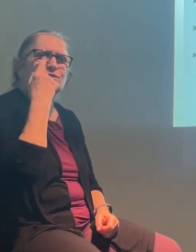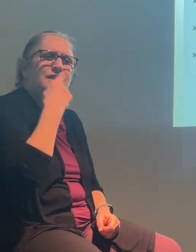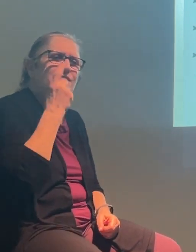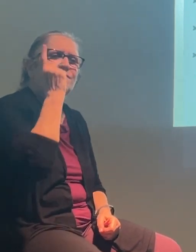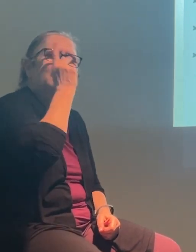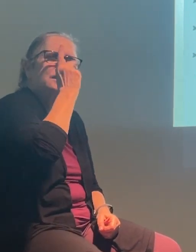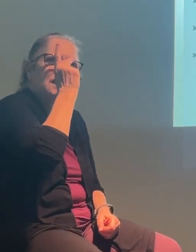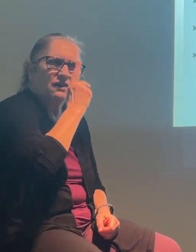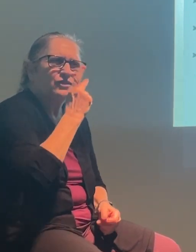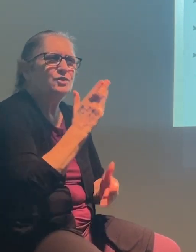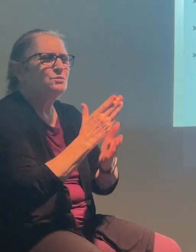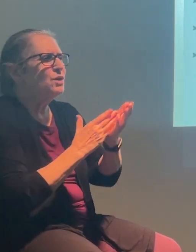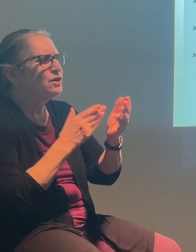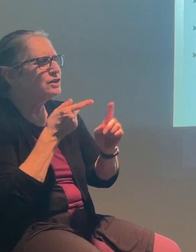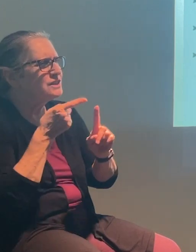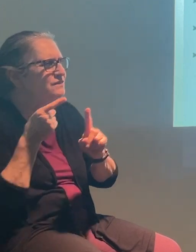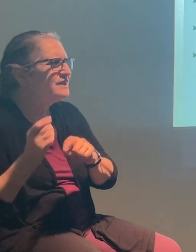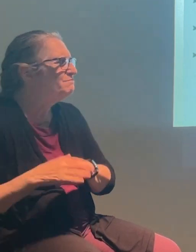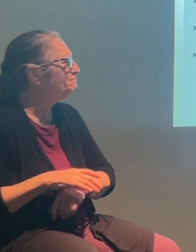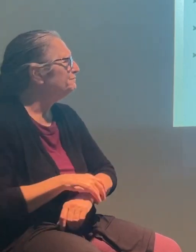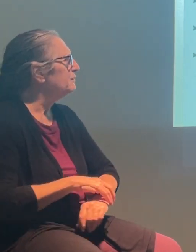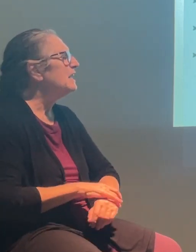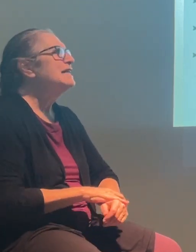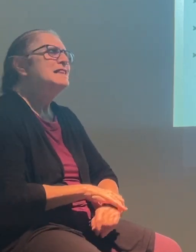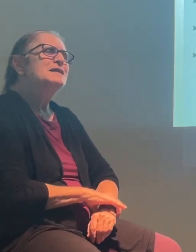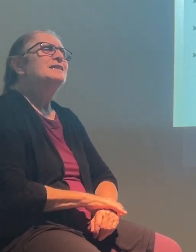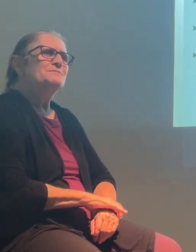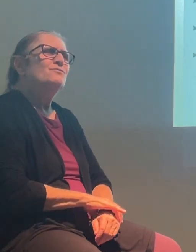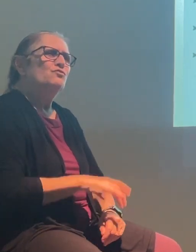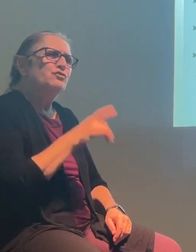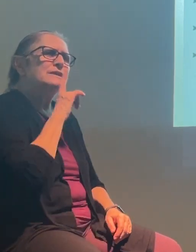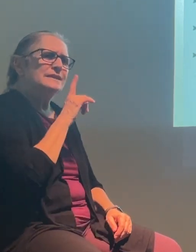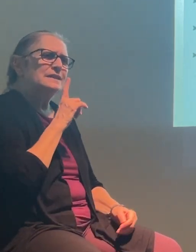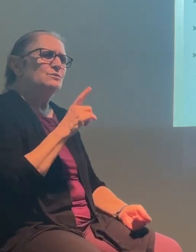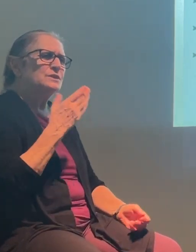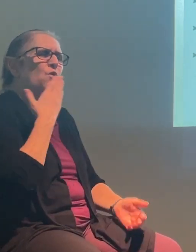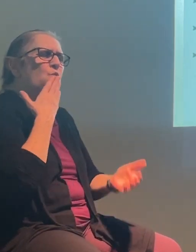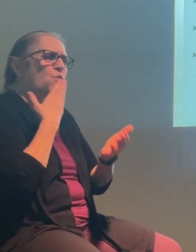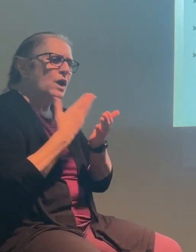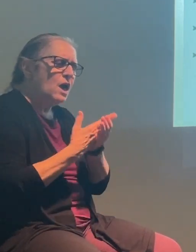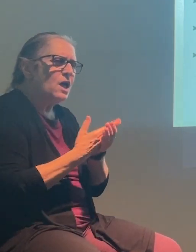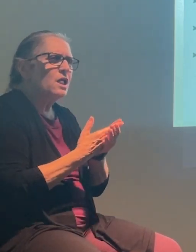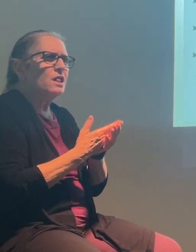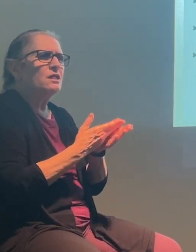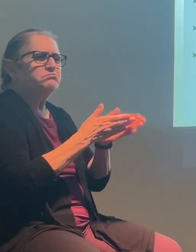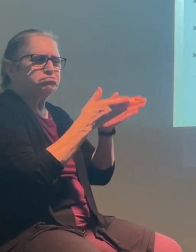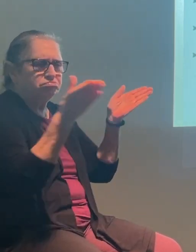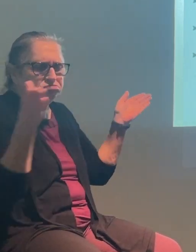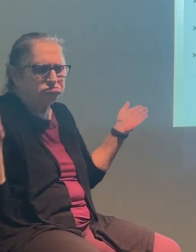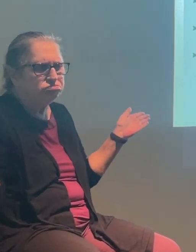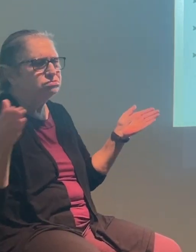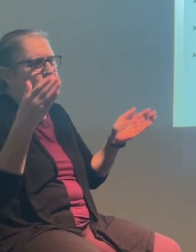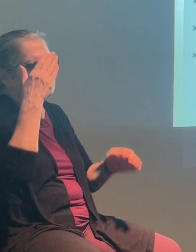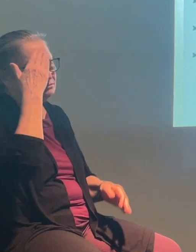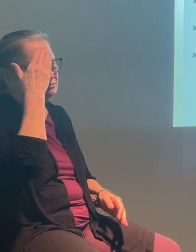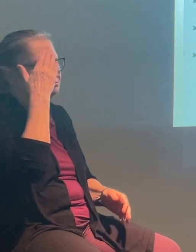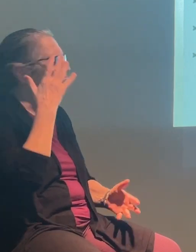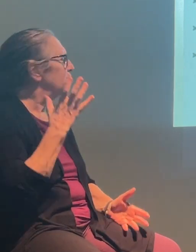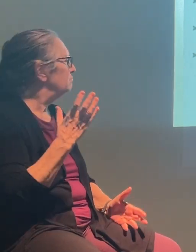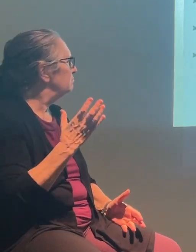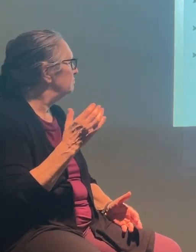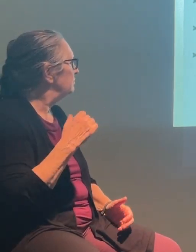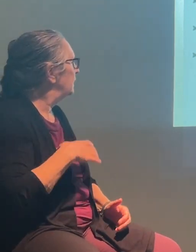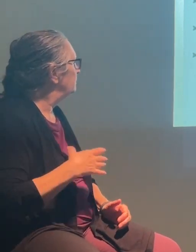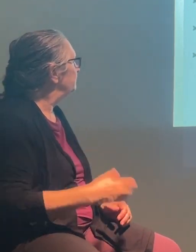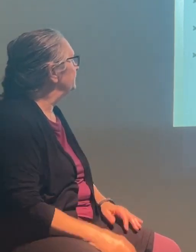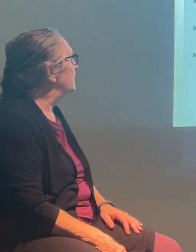philosophical points of it, a little bit of everything. So he was a very, very well-learned man. So in 1906, this is where I want to go,